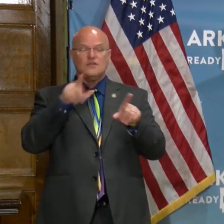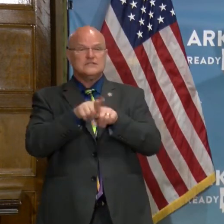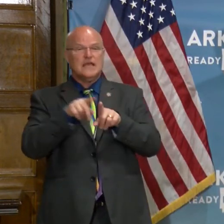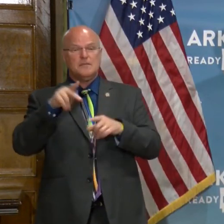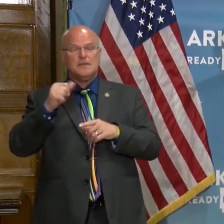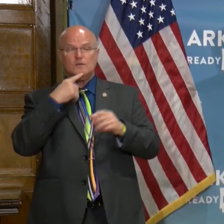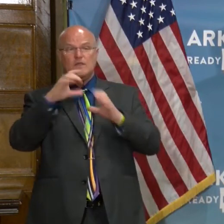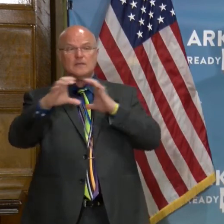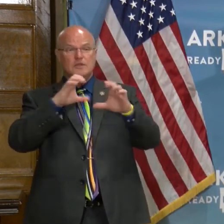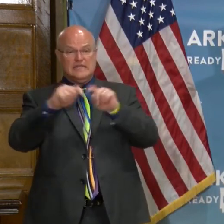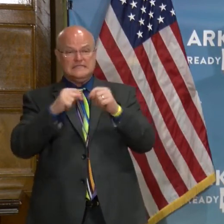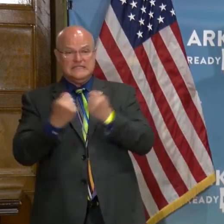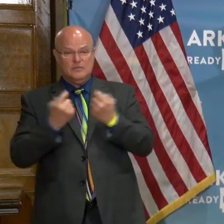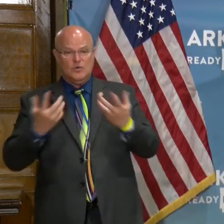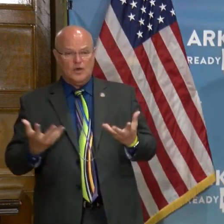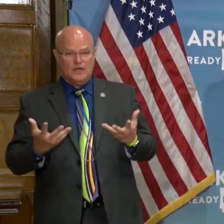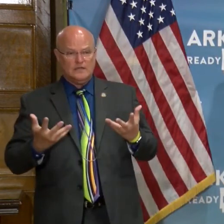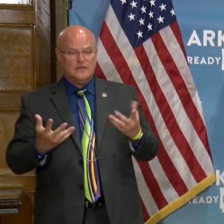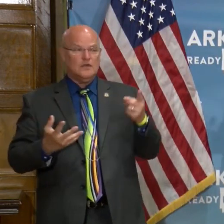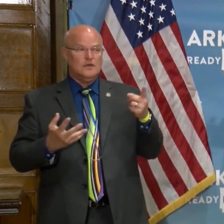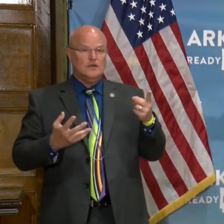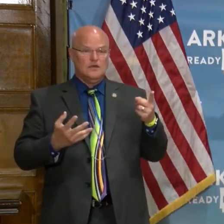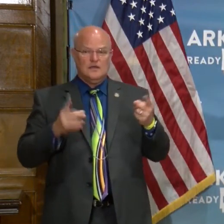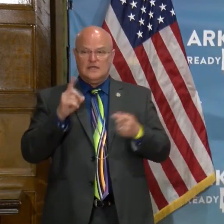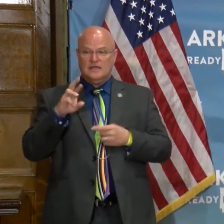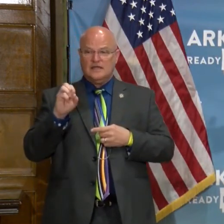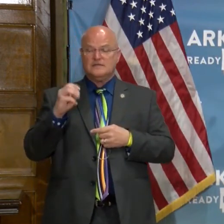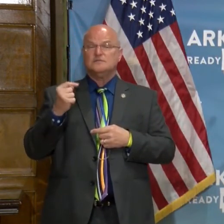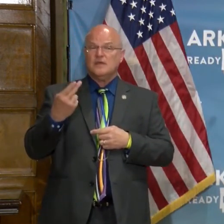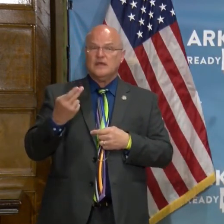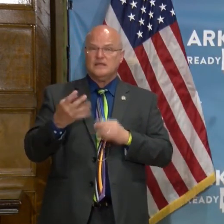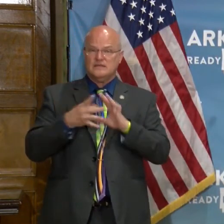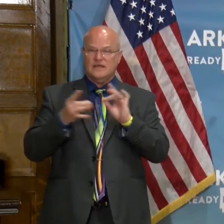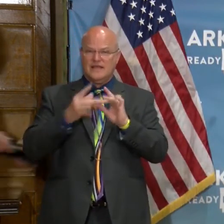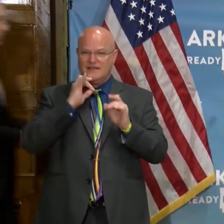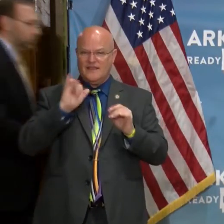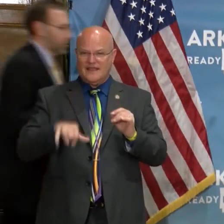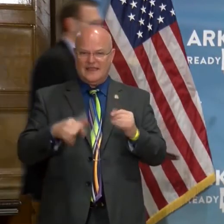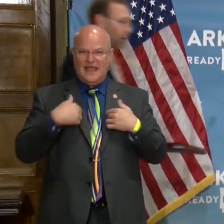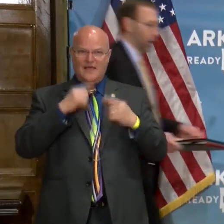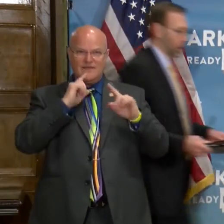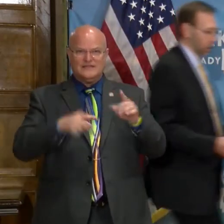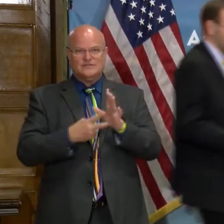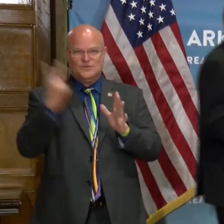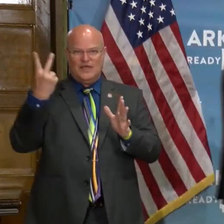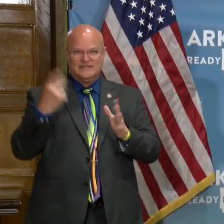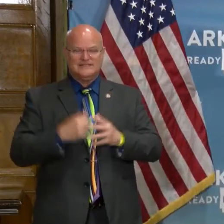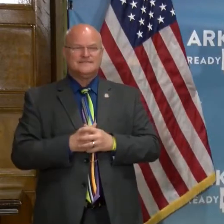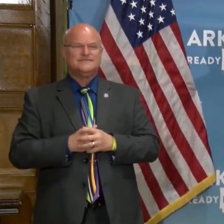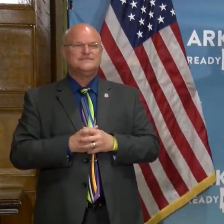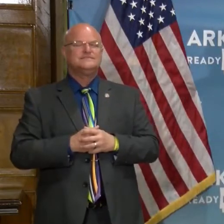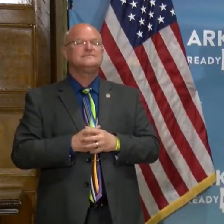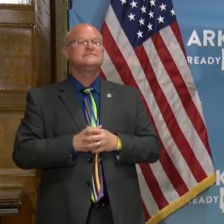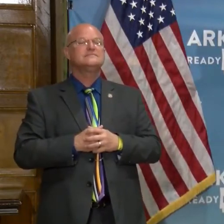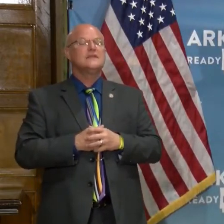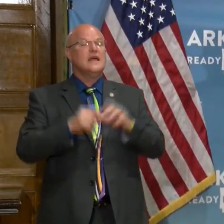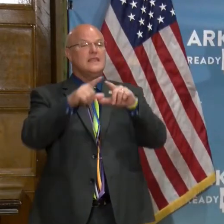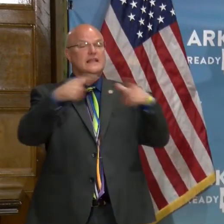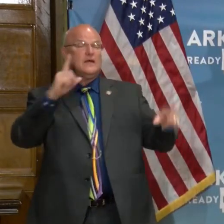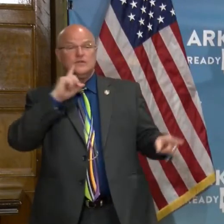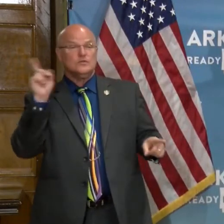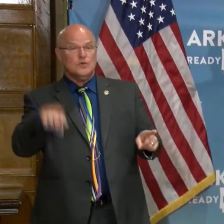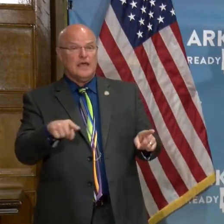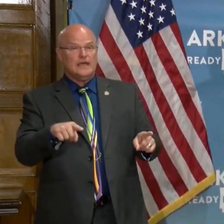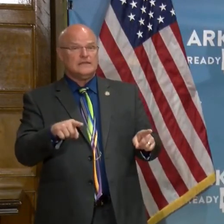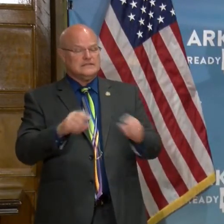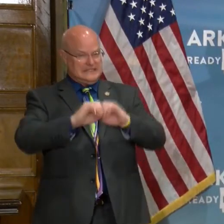your communications team? Well, Dr. Smith, do you want to answer that, since I've answered it twice? No. The language of the directive